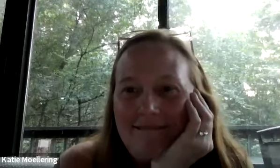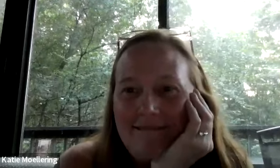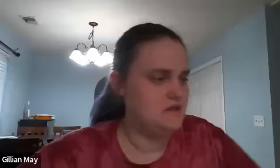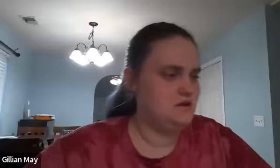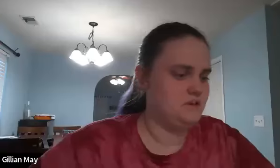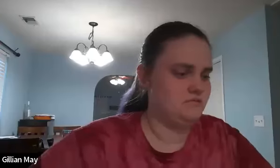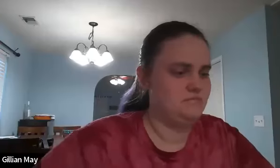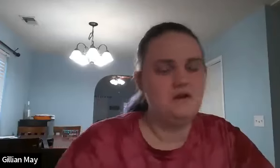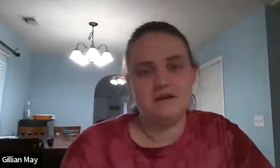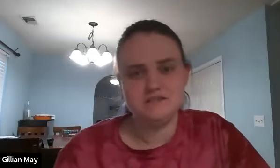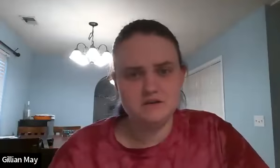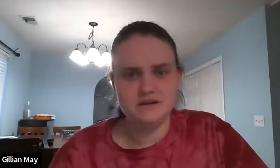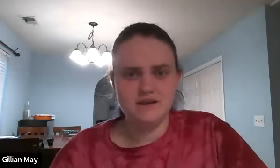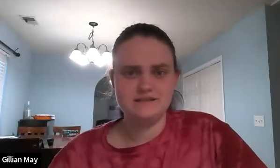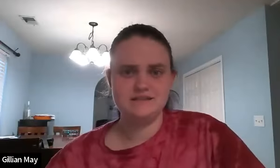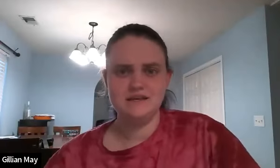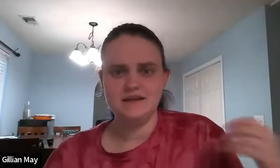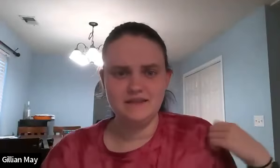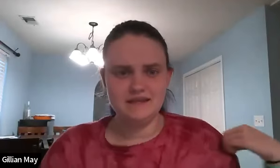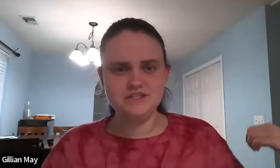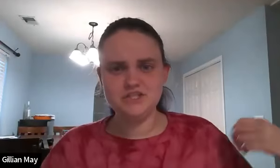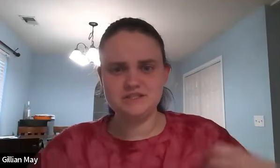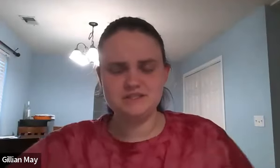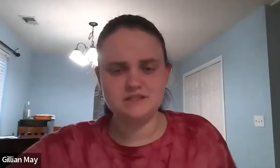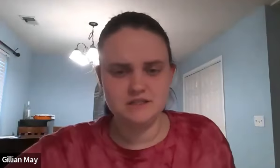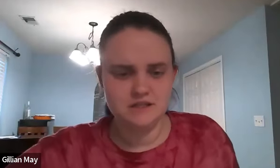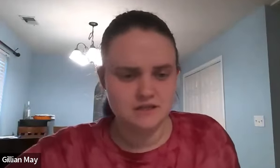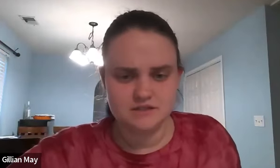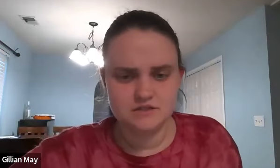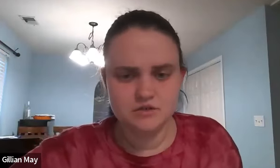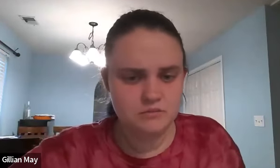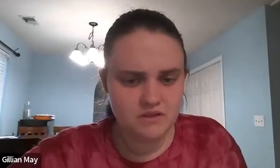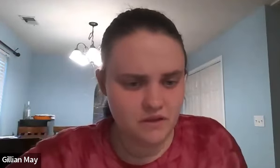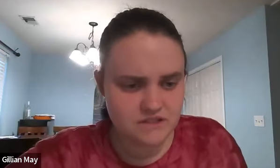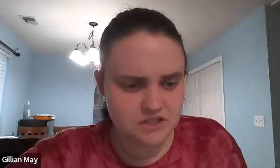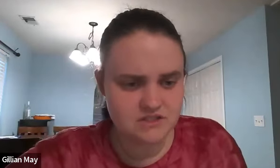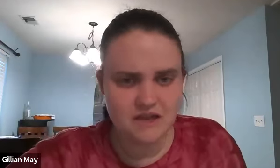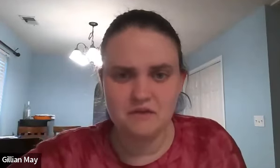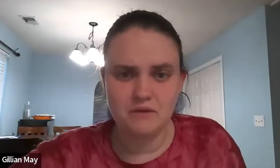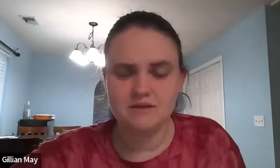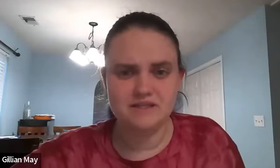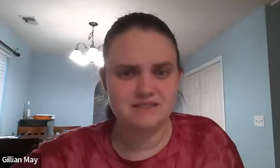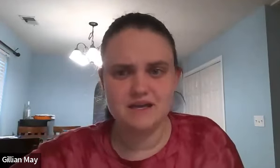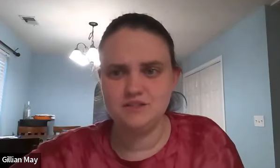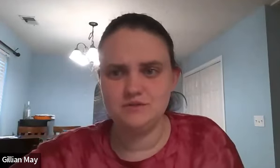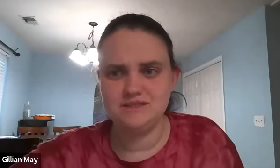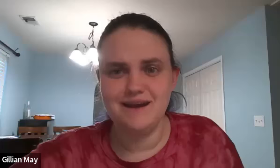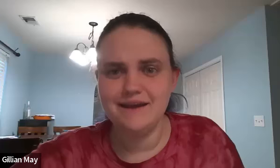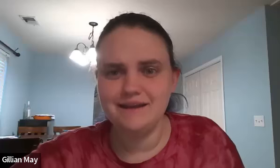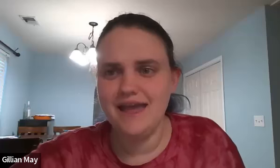Okay, there we go. All right, sorry guys. Like it just Zoom loves to just, I think, randomly decide to assign,